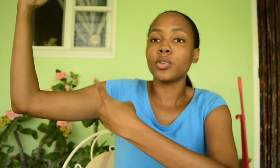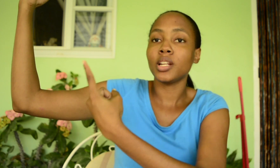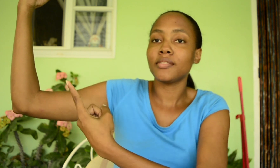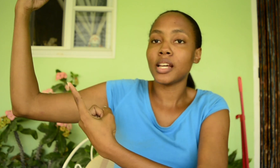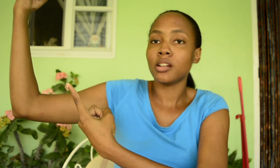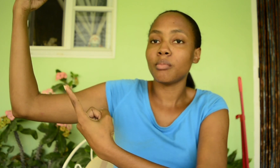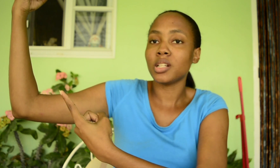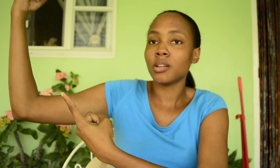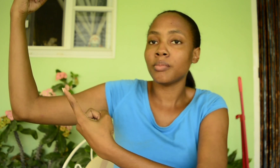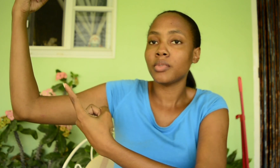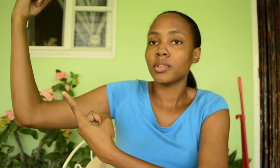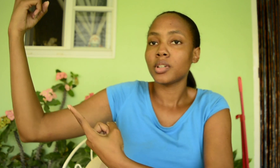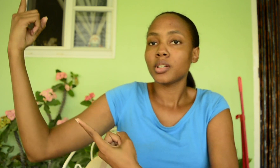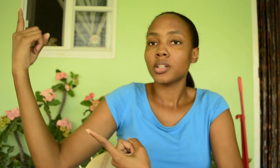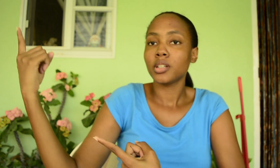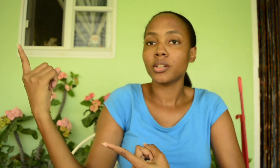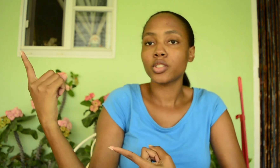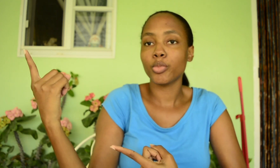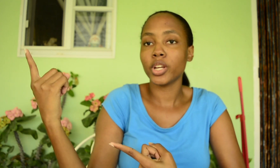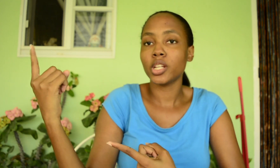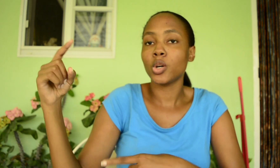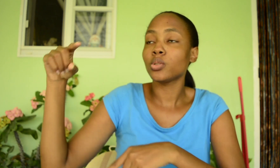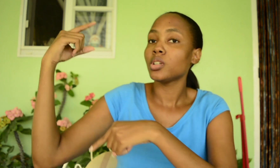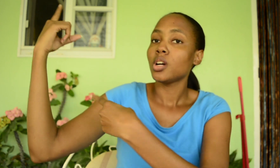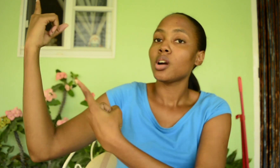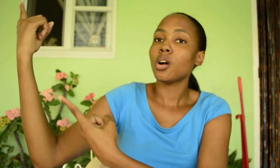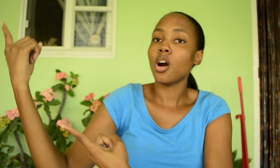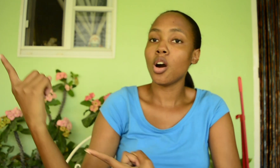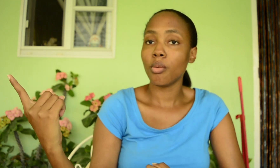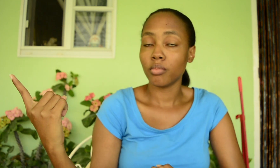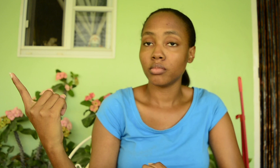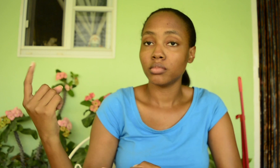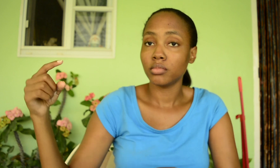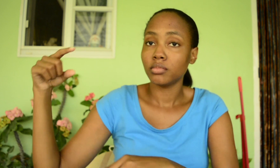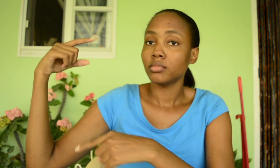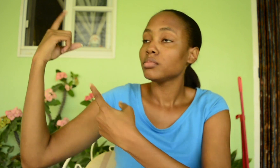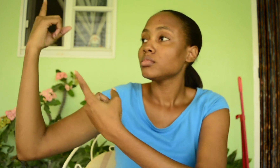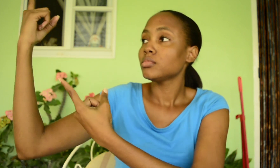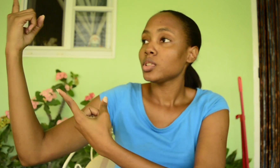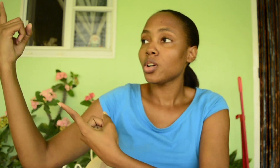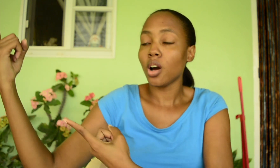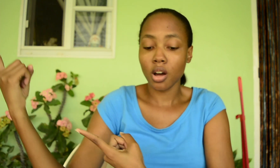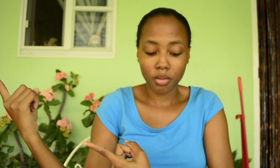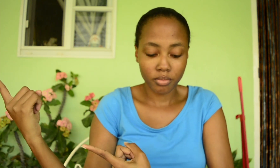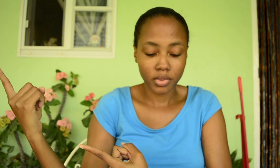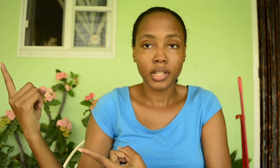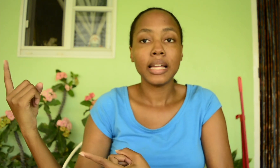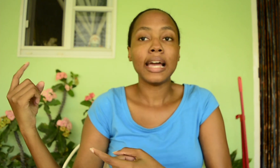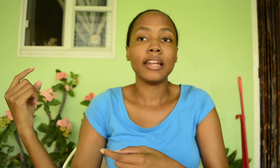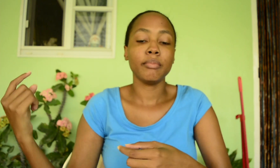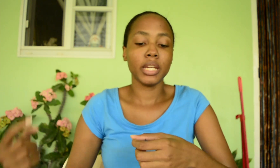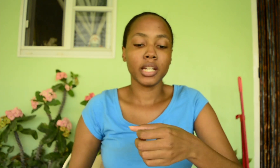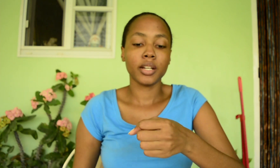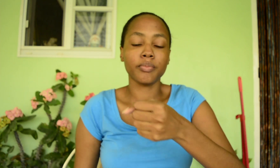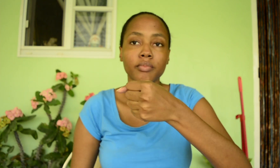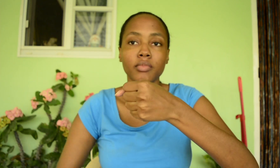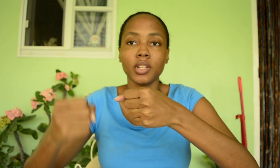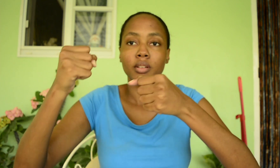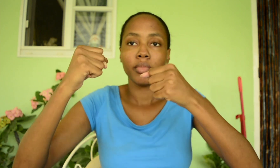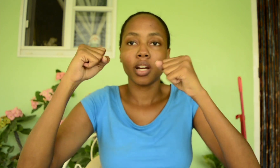left hand on the bottom to bring it down. Come, come, and make a